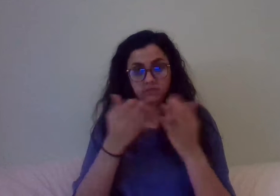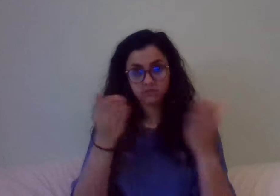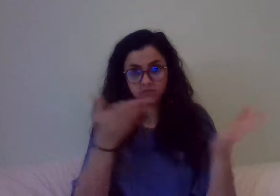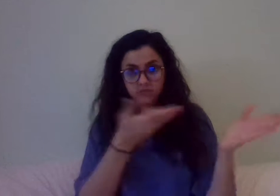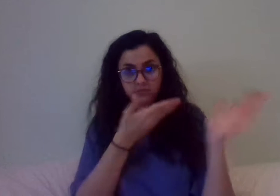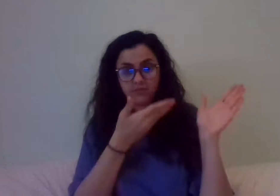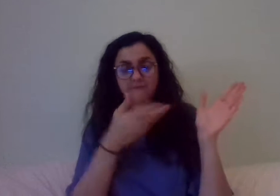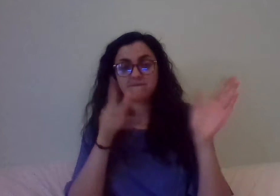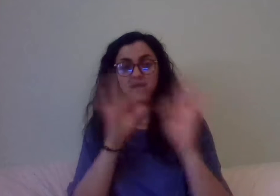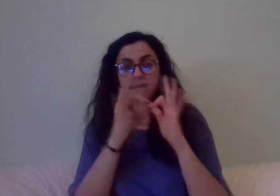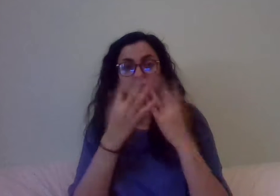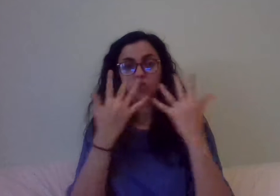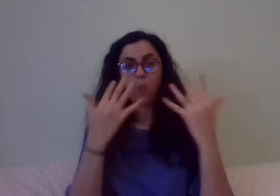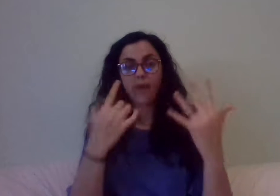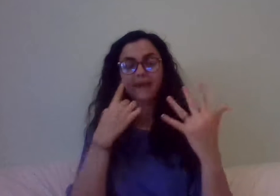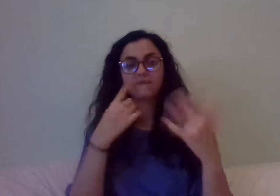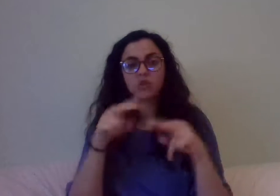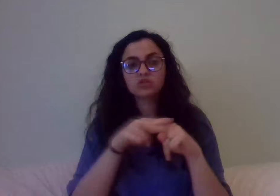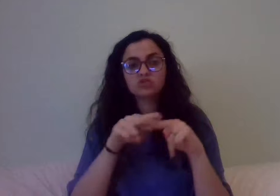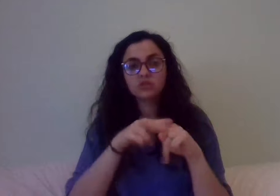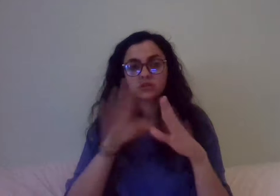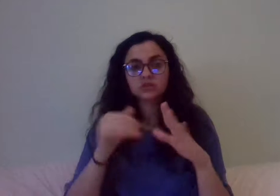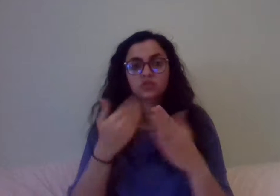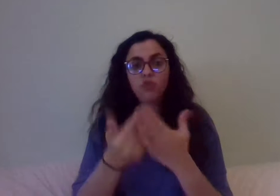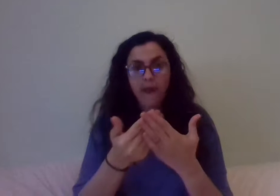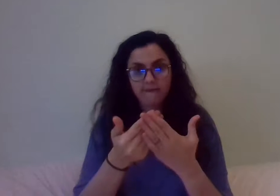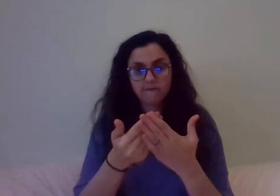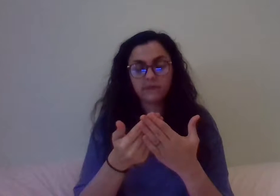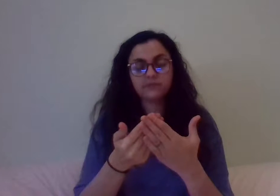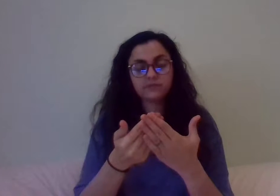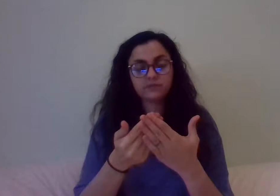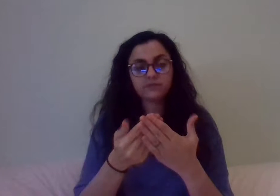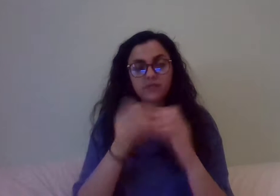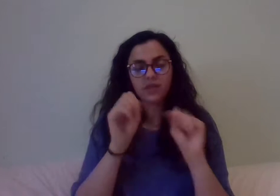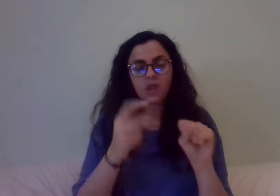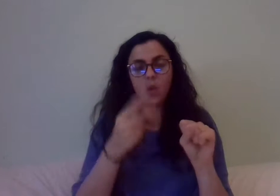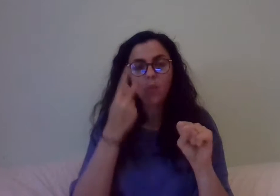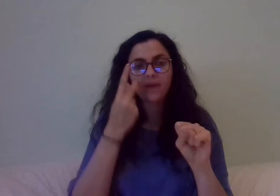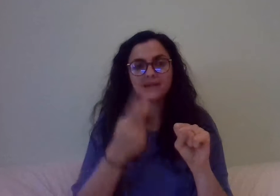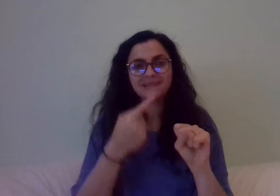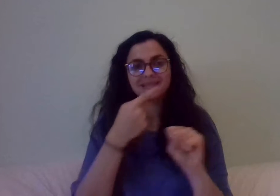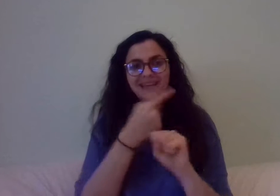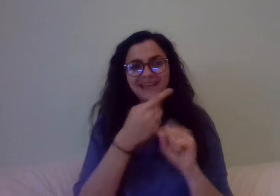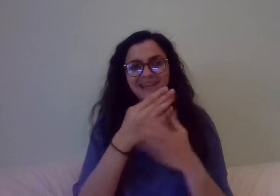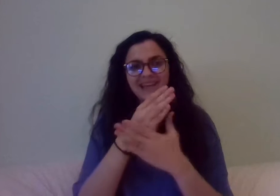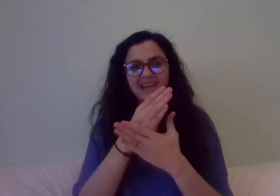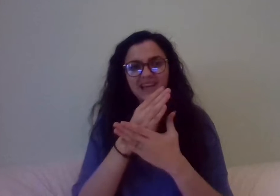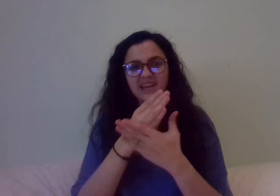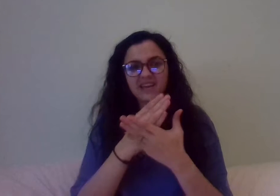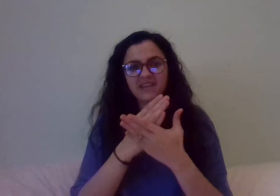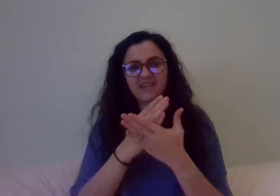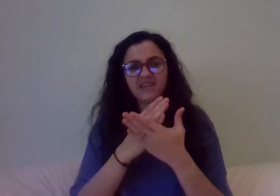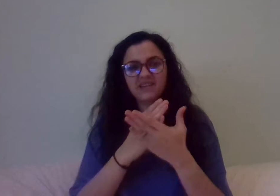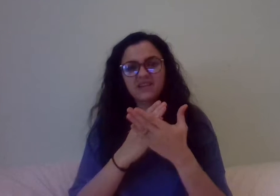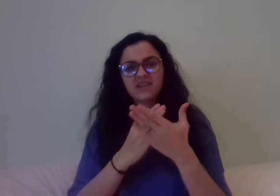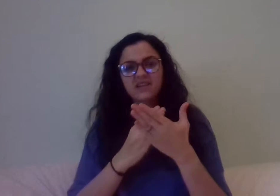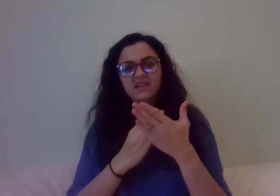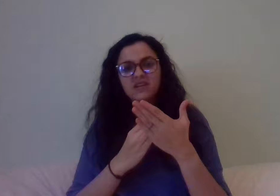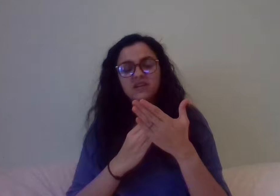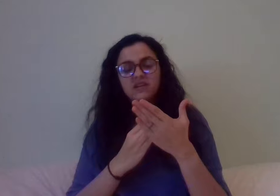come. And we can see in this scene that gazing out of the people who are coming to the